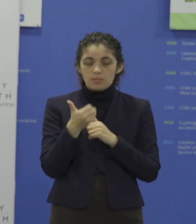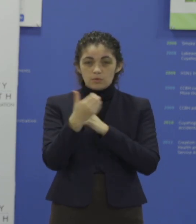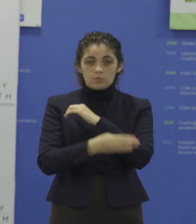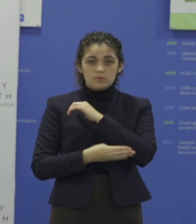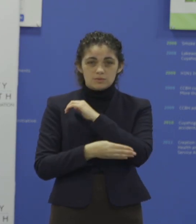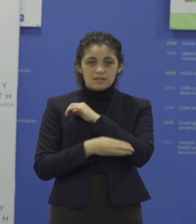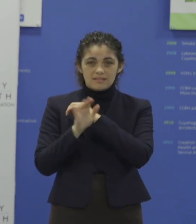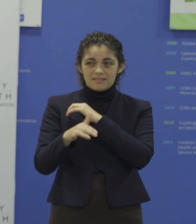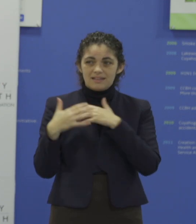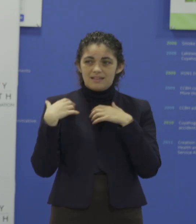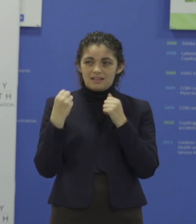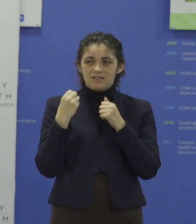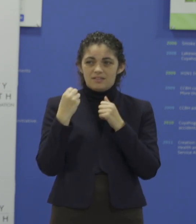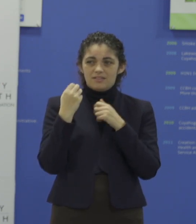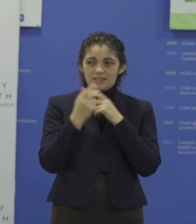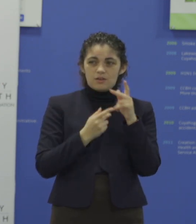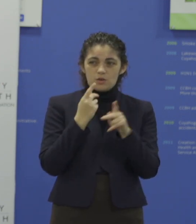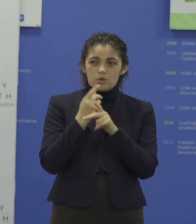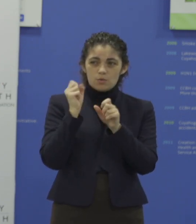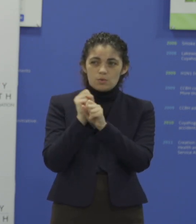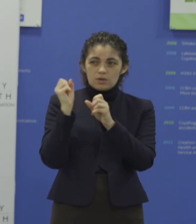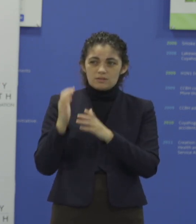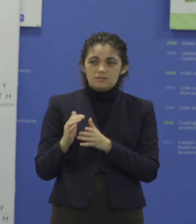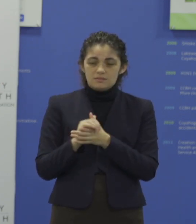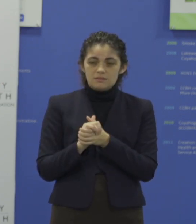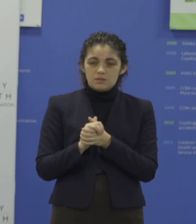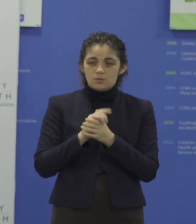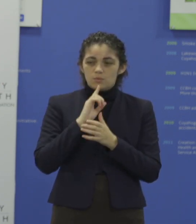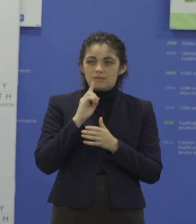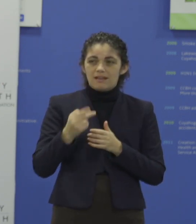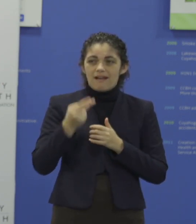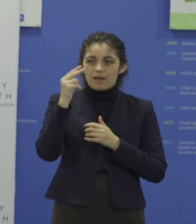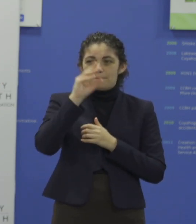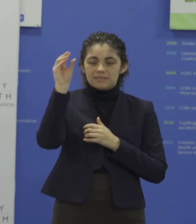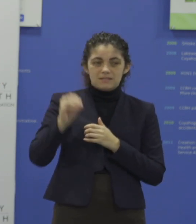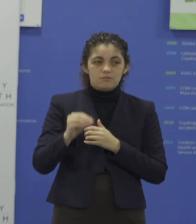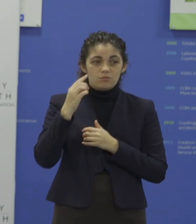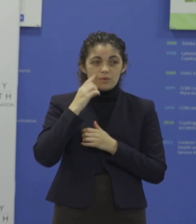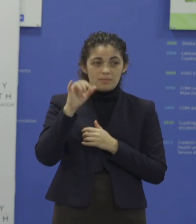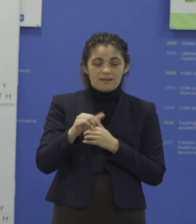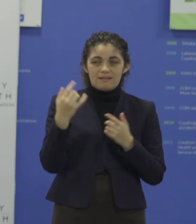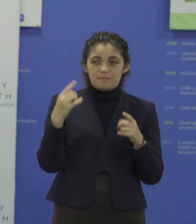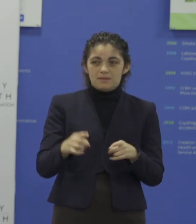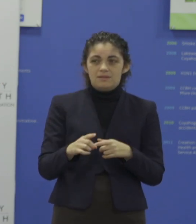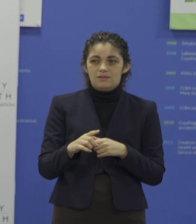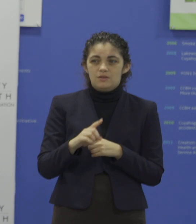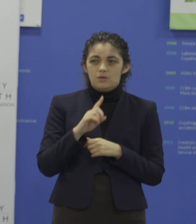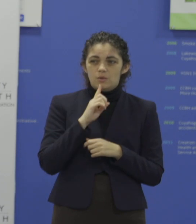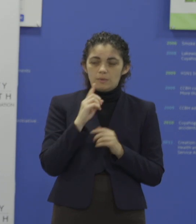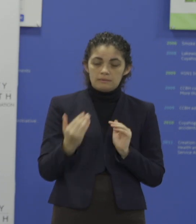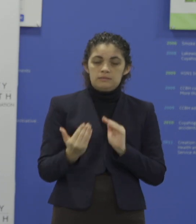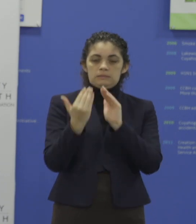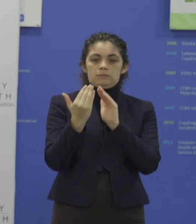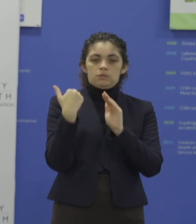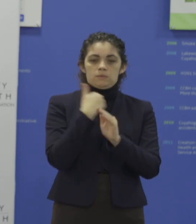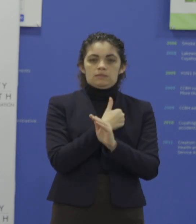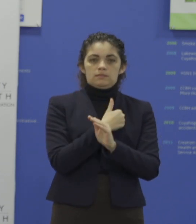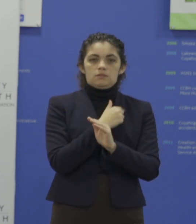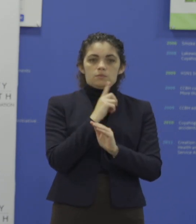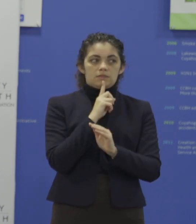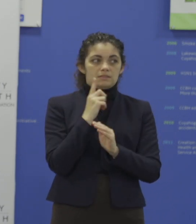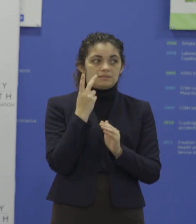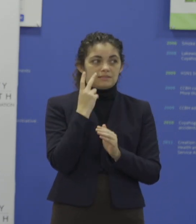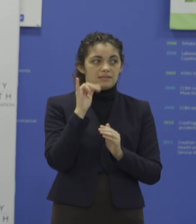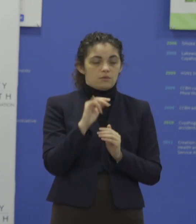countries that healthcare workers have been a high percentage of cases, so that's a very high yield approach for us